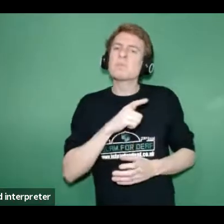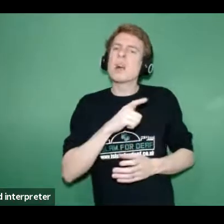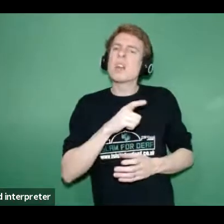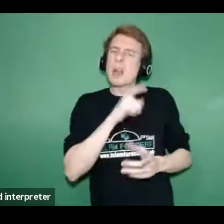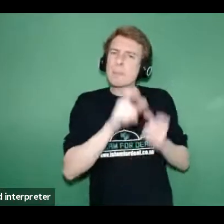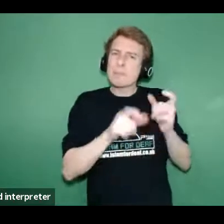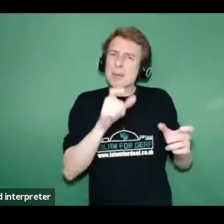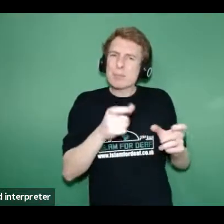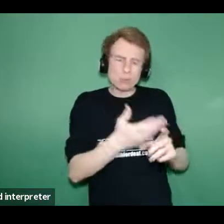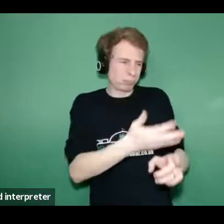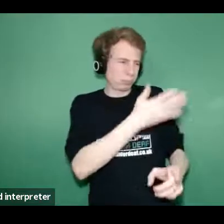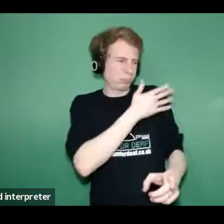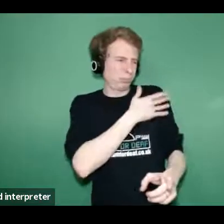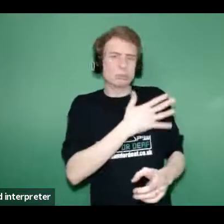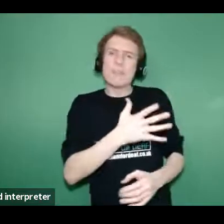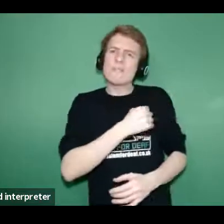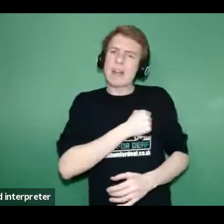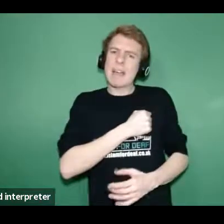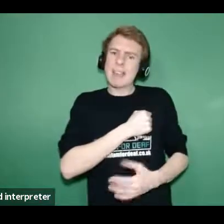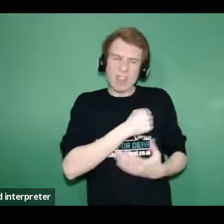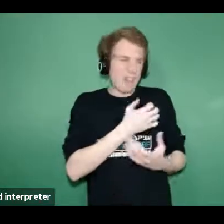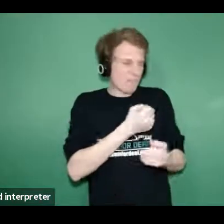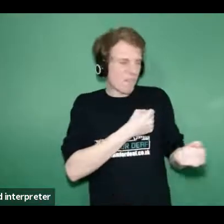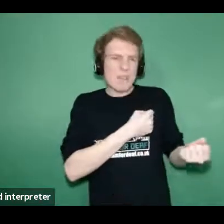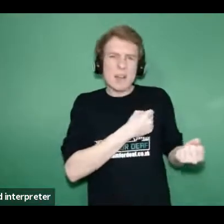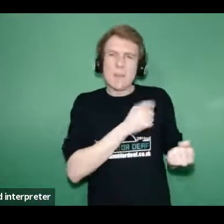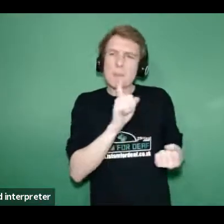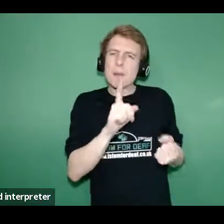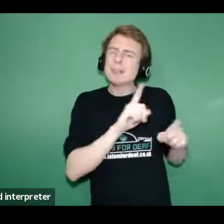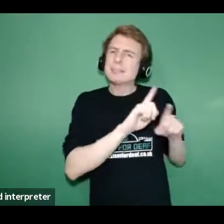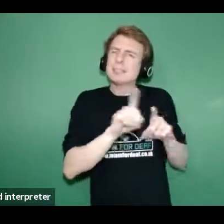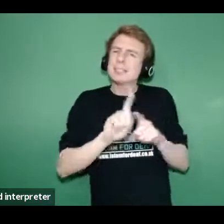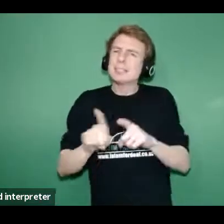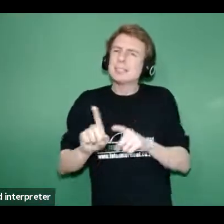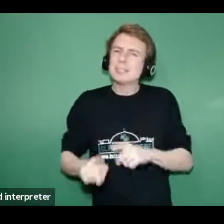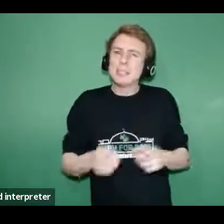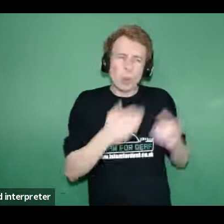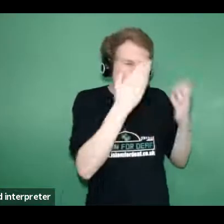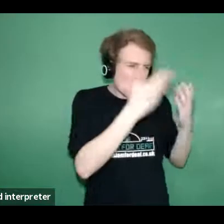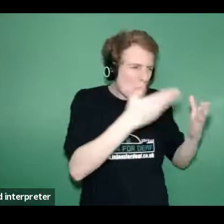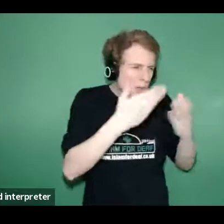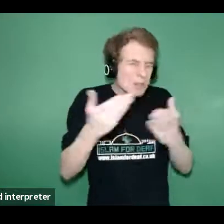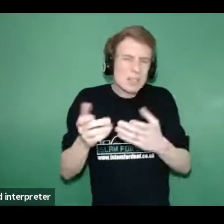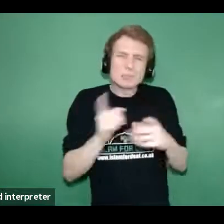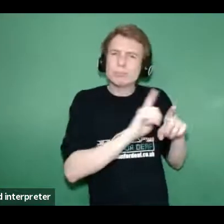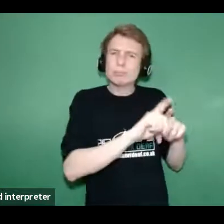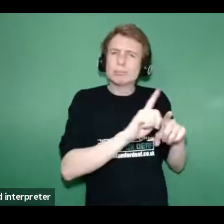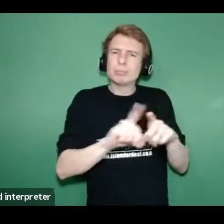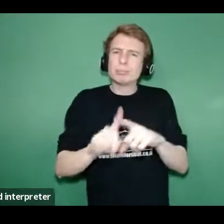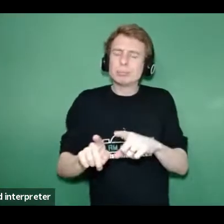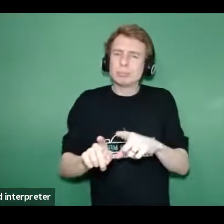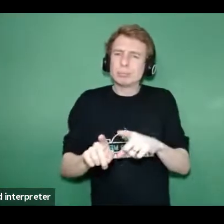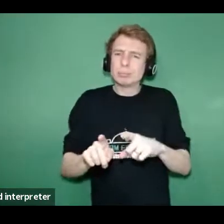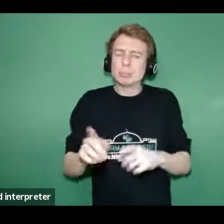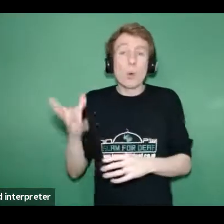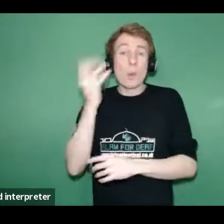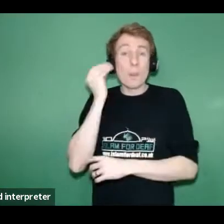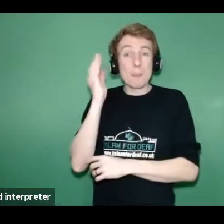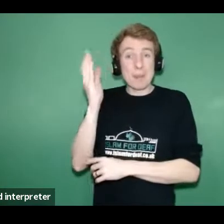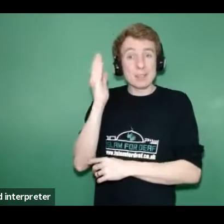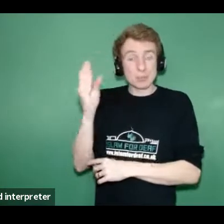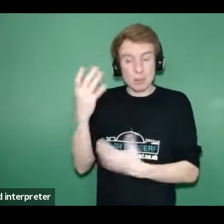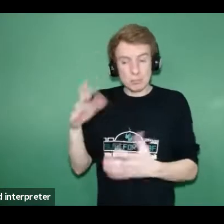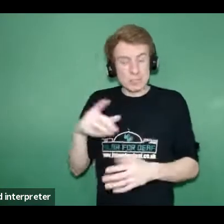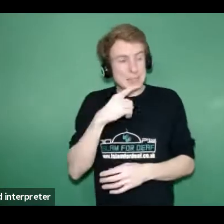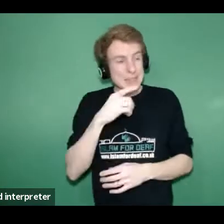had ran in contrast to the beliefs and the message that the messengers went to them to deliver.